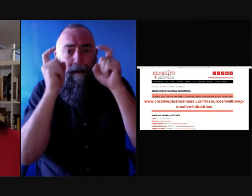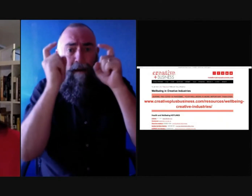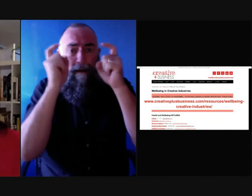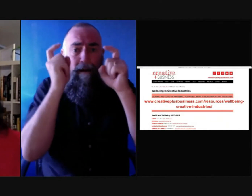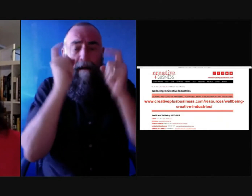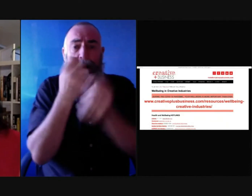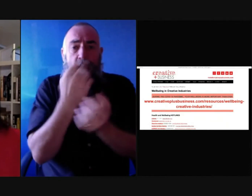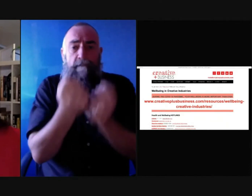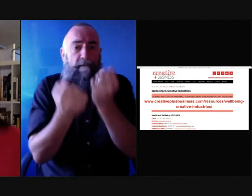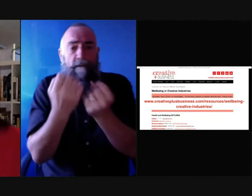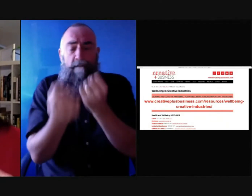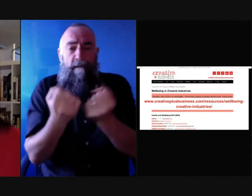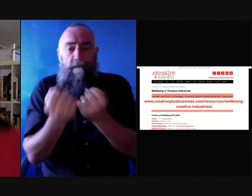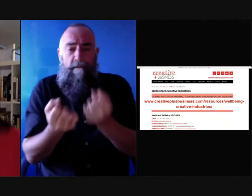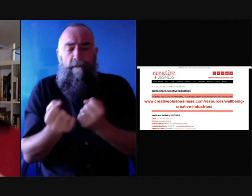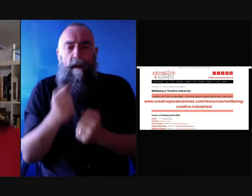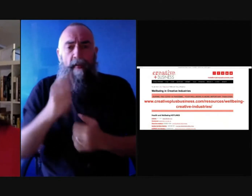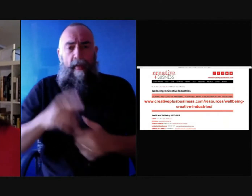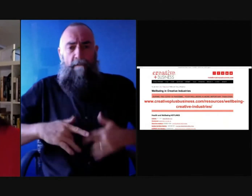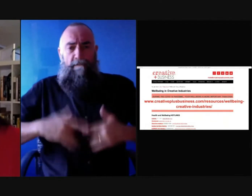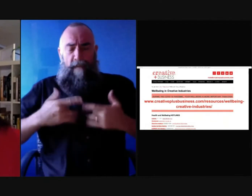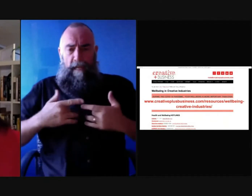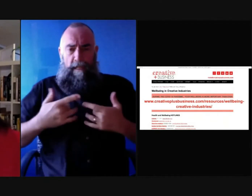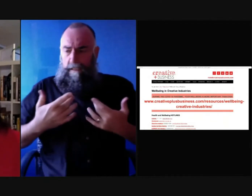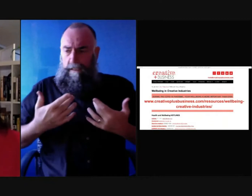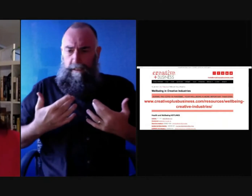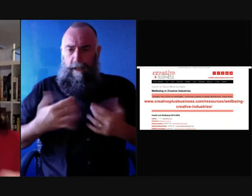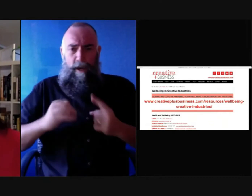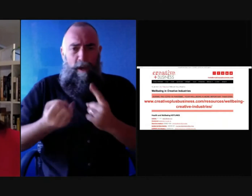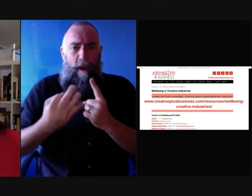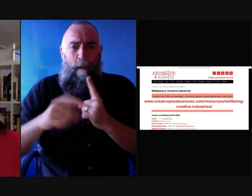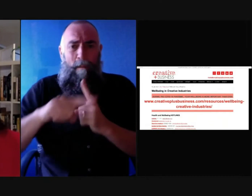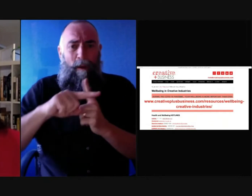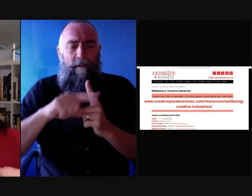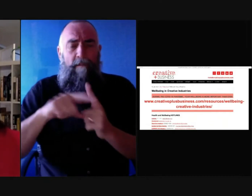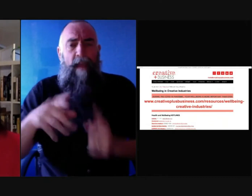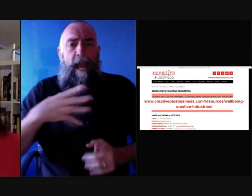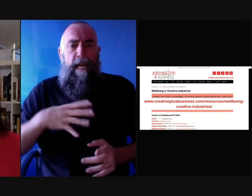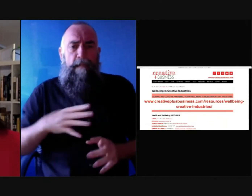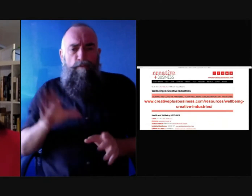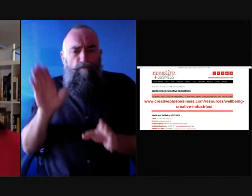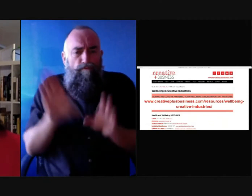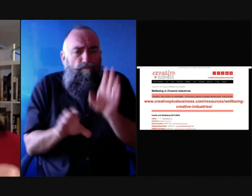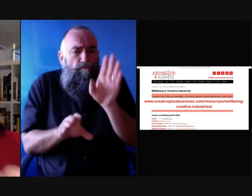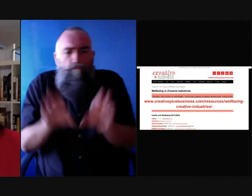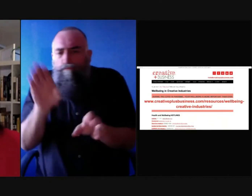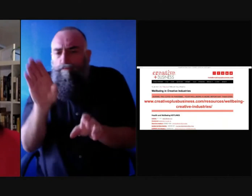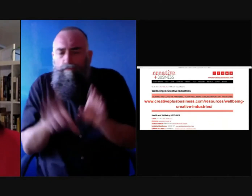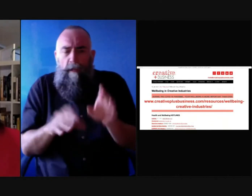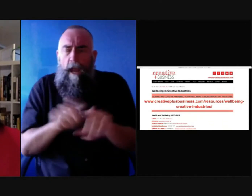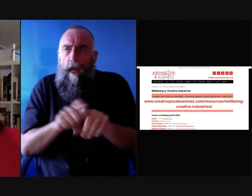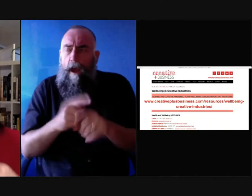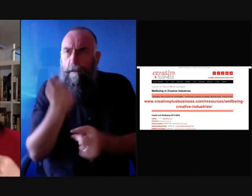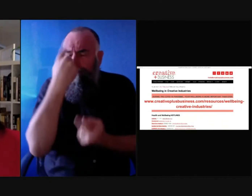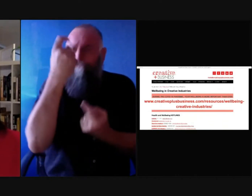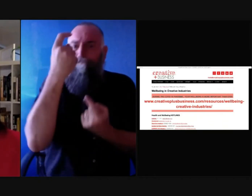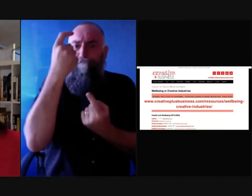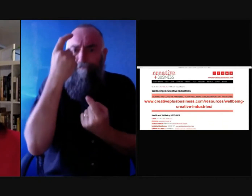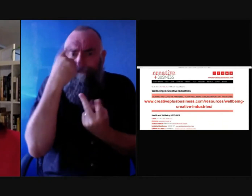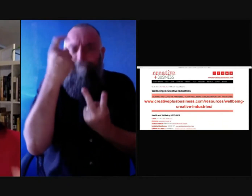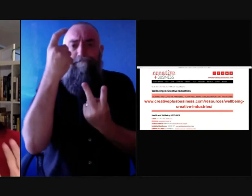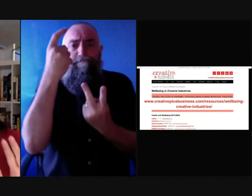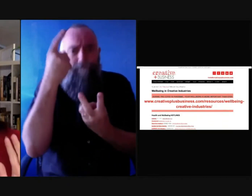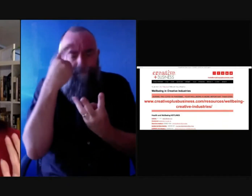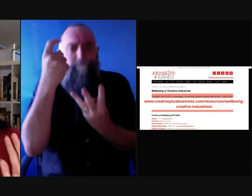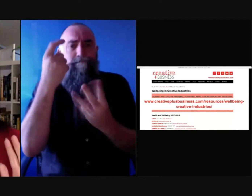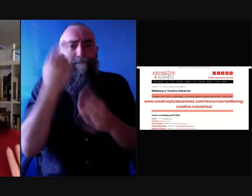of this time. They feel like they need to be creative and they need to be pushing themselves and learning new things and making new